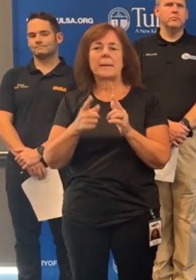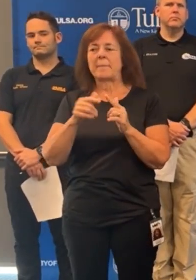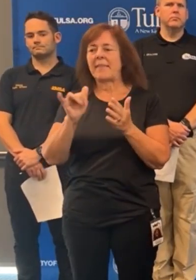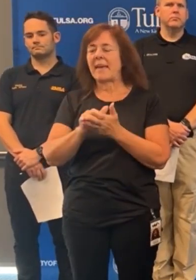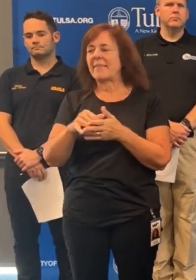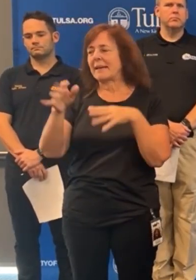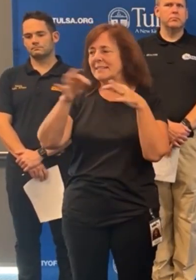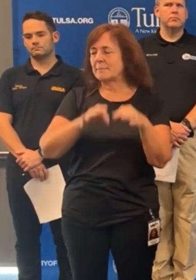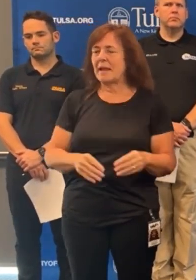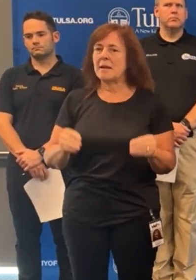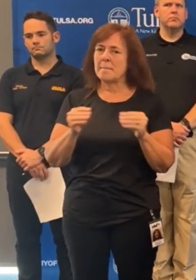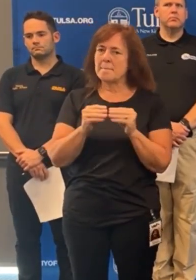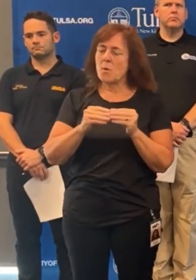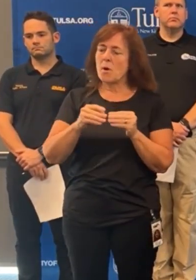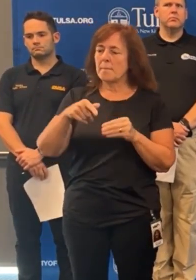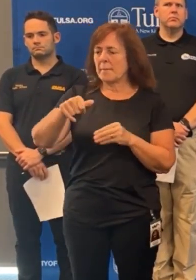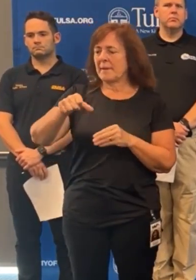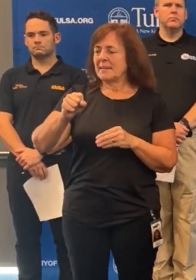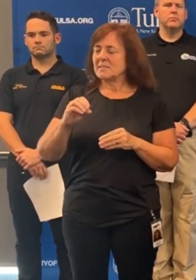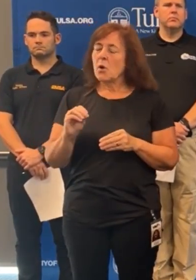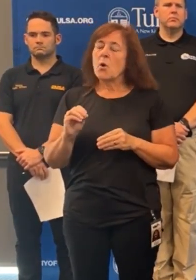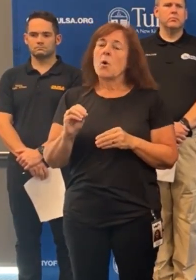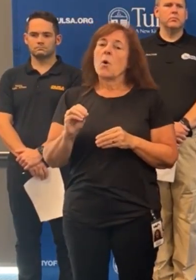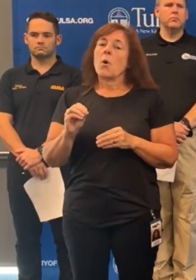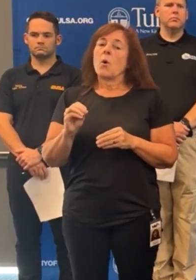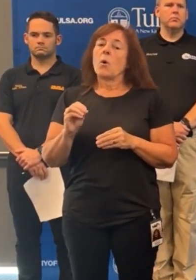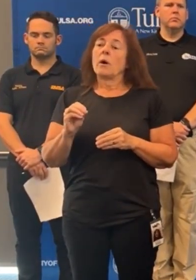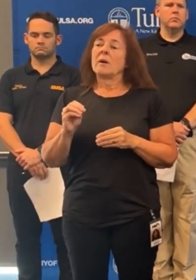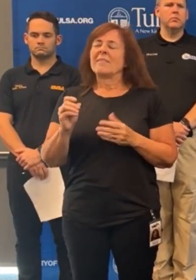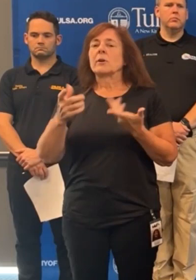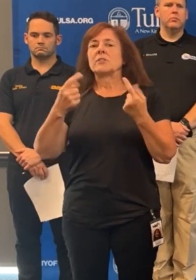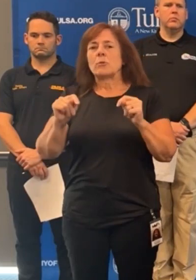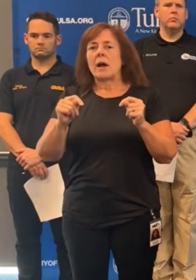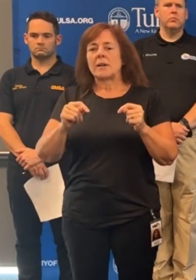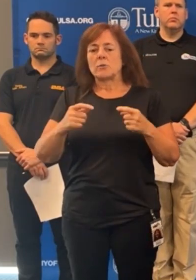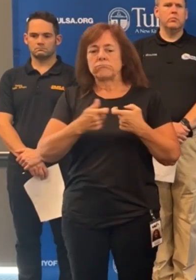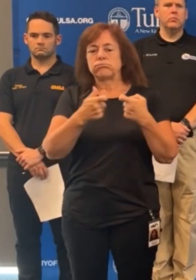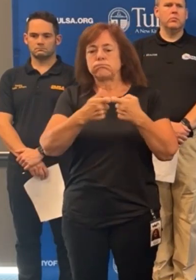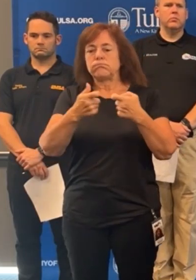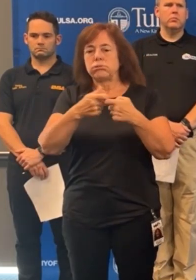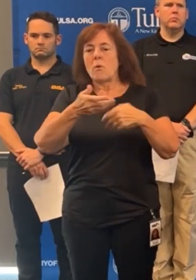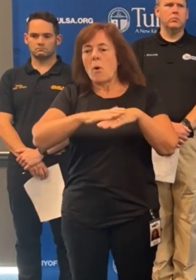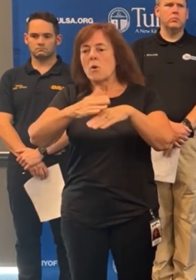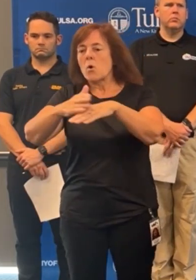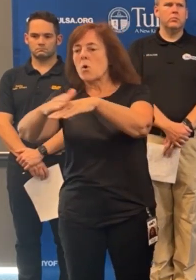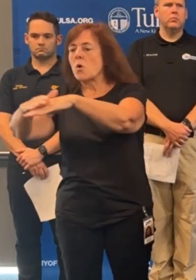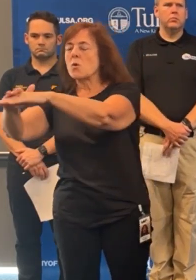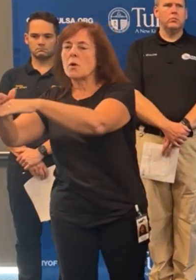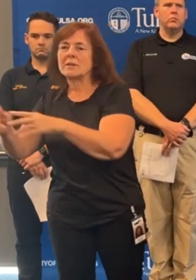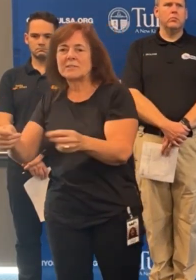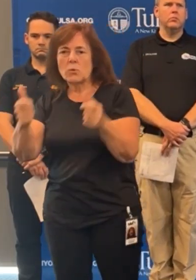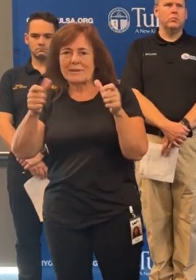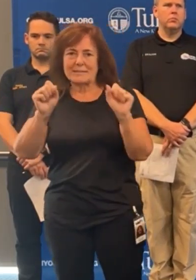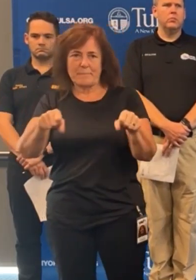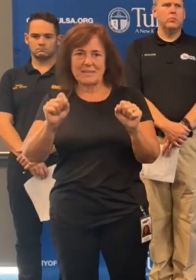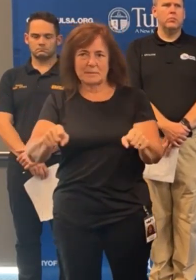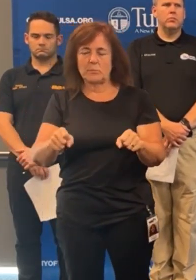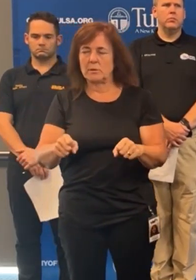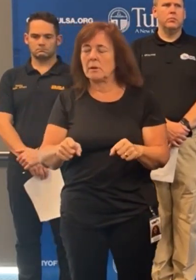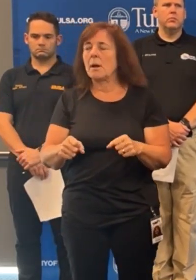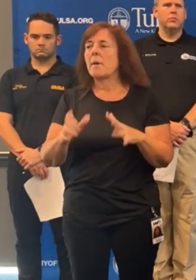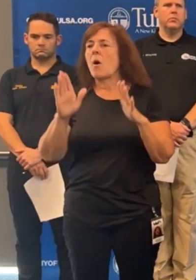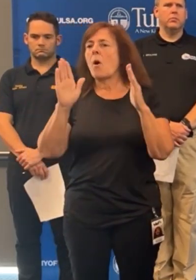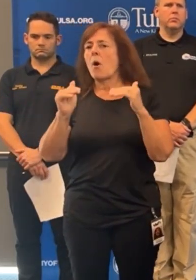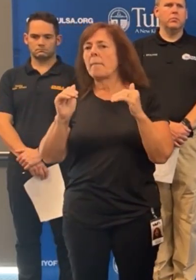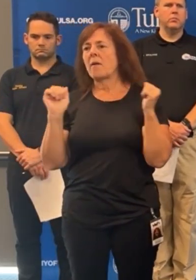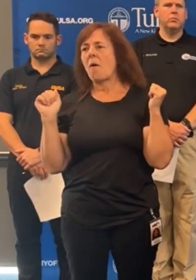they can explain it more, but at least as I understand it, is they're going to restore people's power as quickly as they can. But